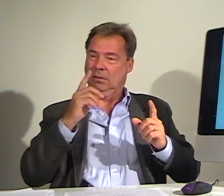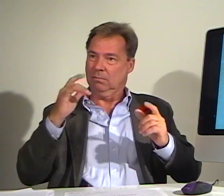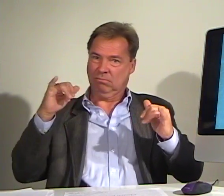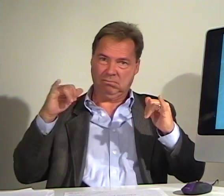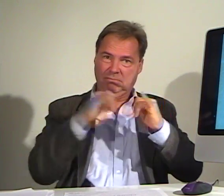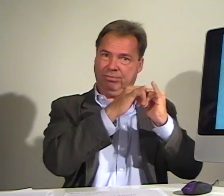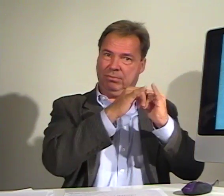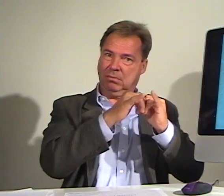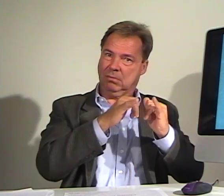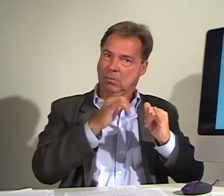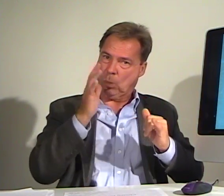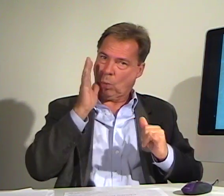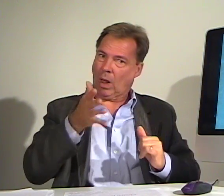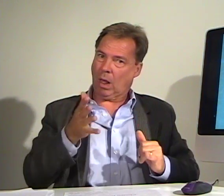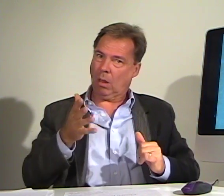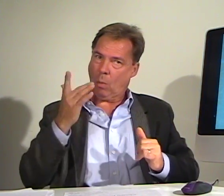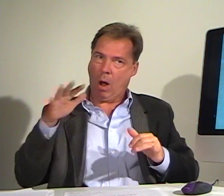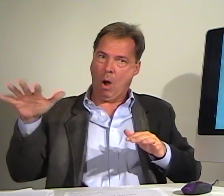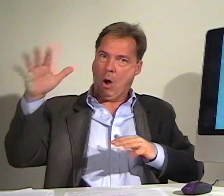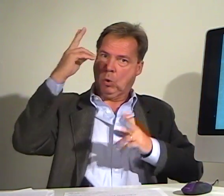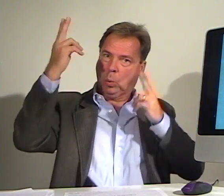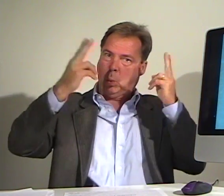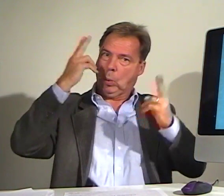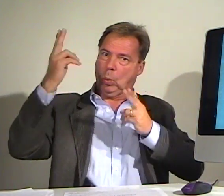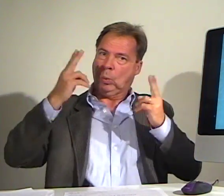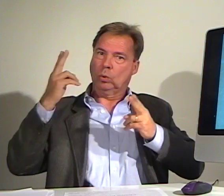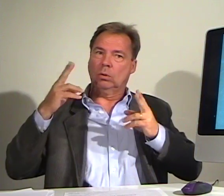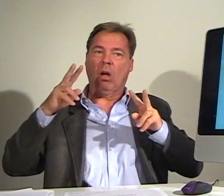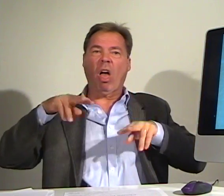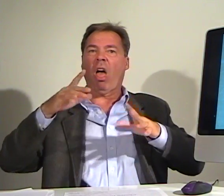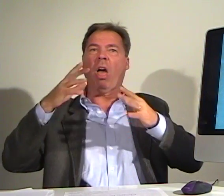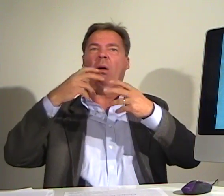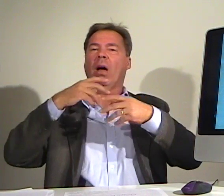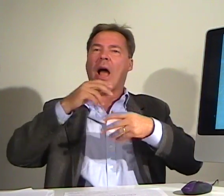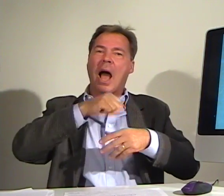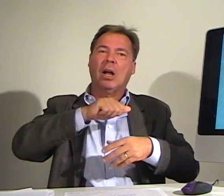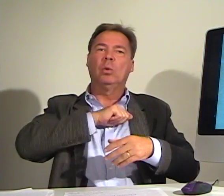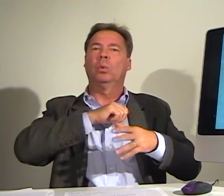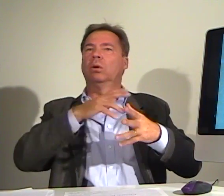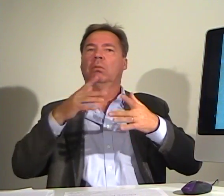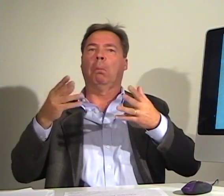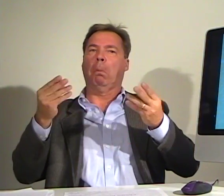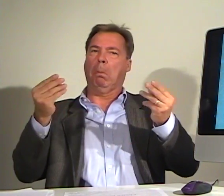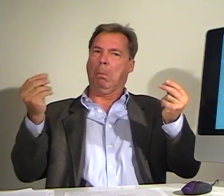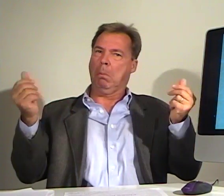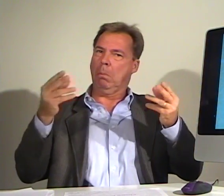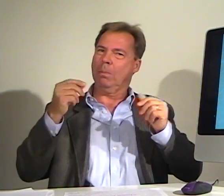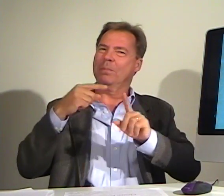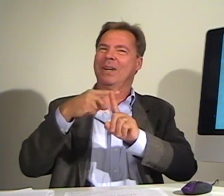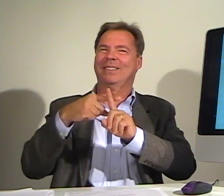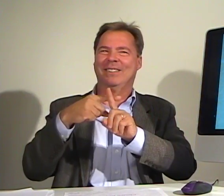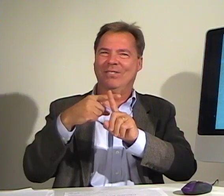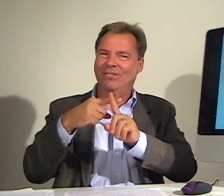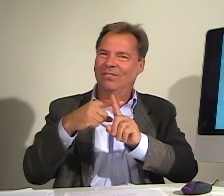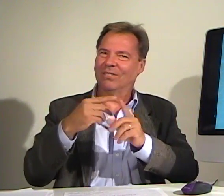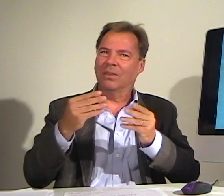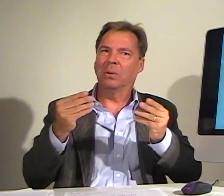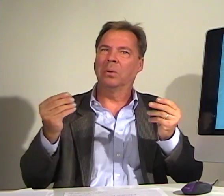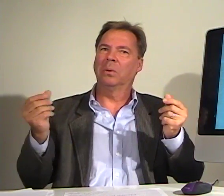autism is something that we really challenge, and we really need to shift our attitudes and change it to